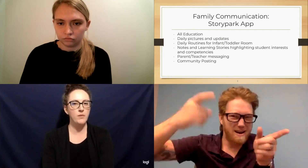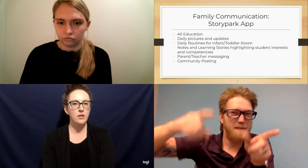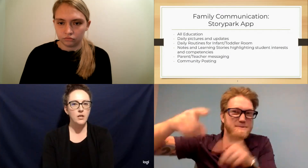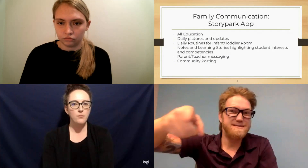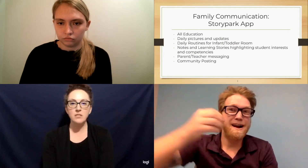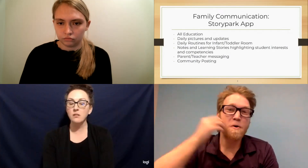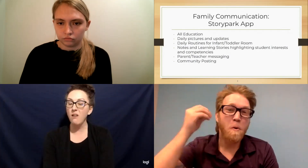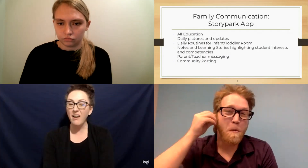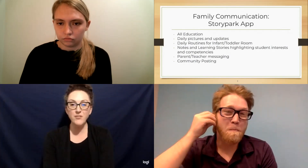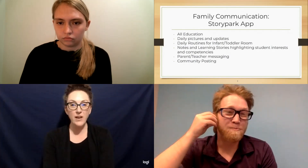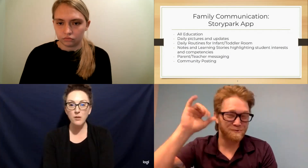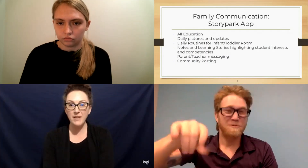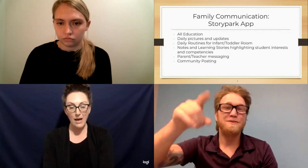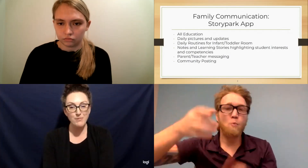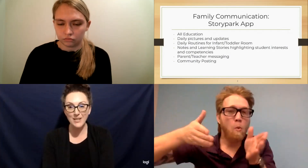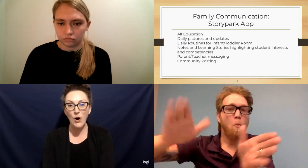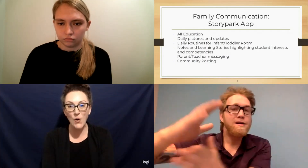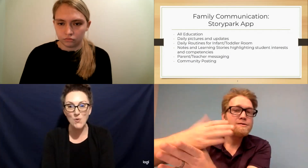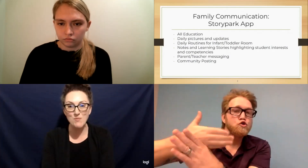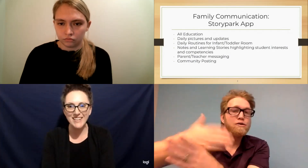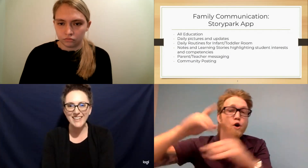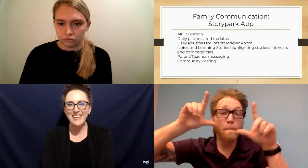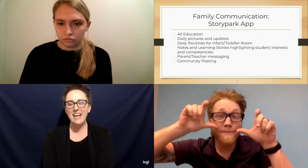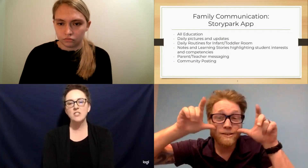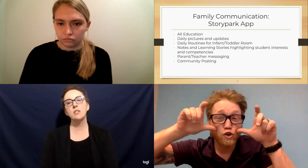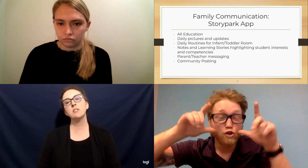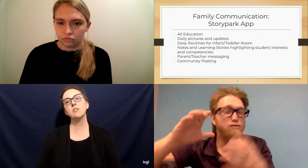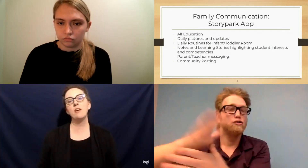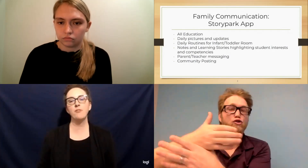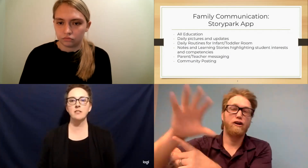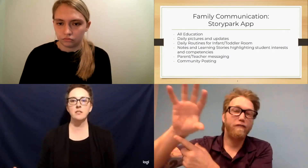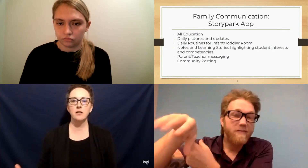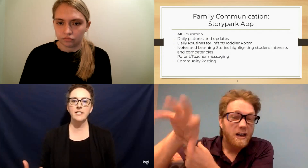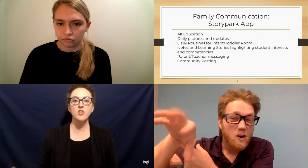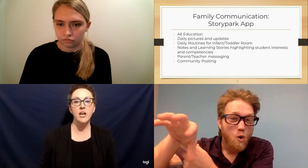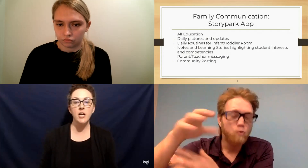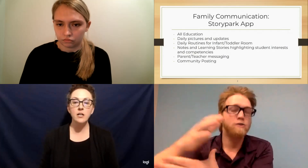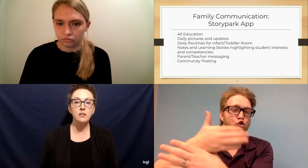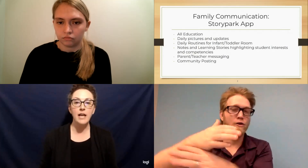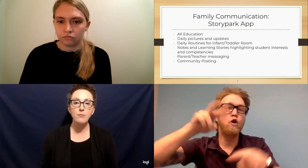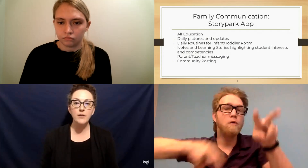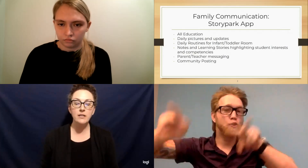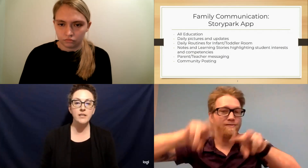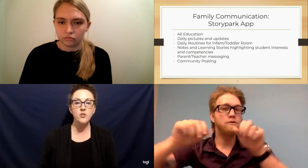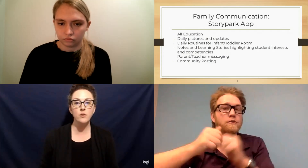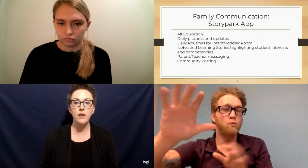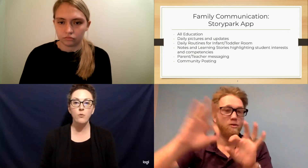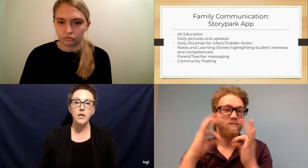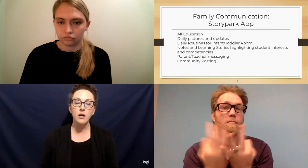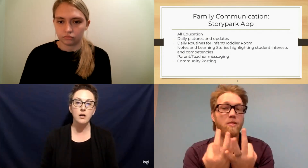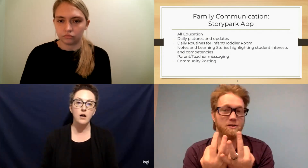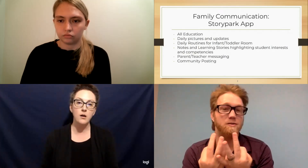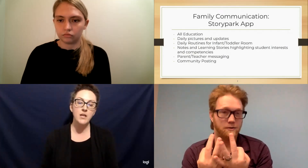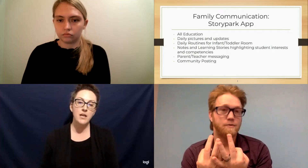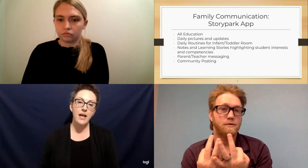home, because a lot of development happens at home. And so this is a way for us to kind of share and collaborate and make sure that we